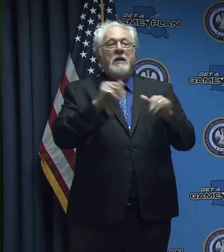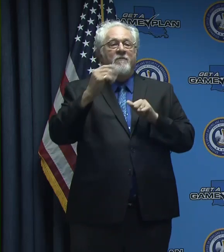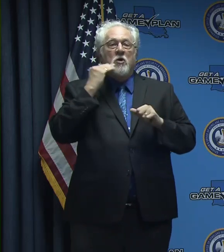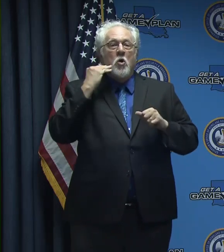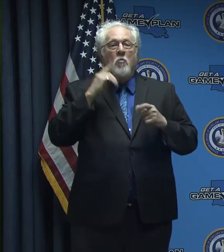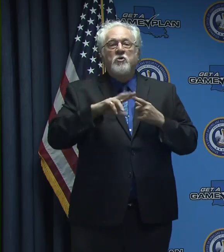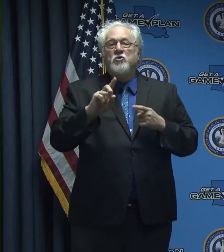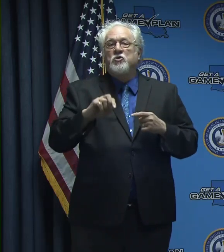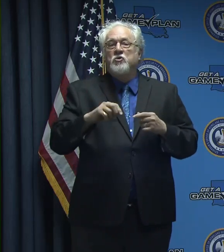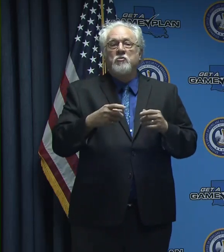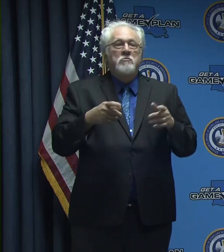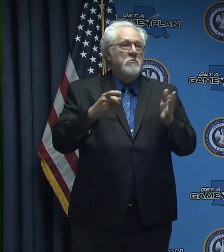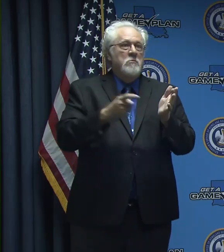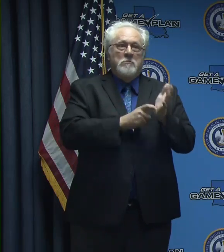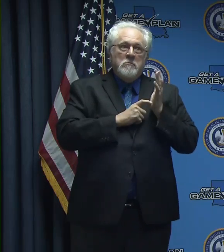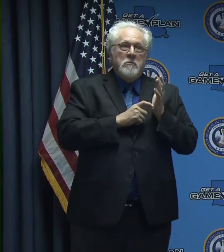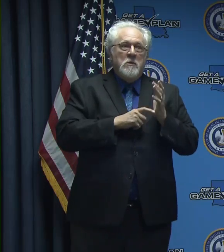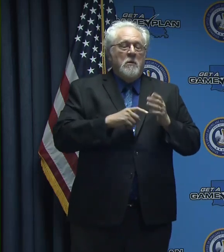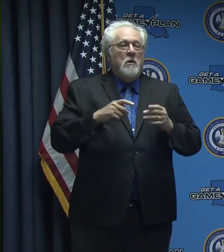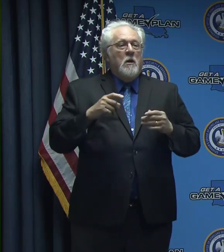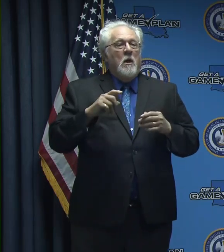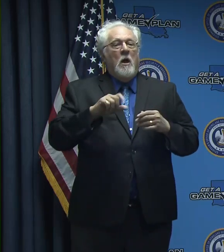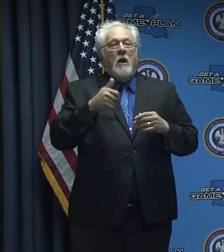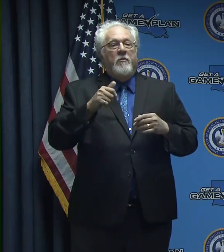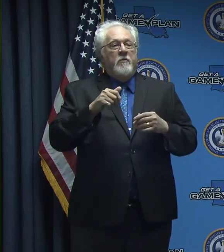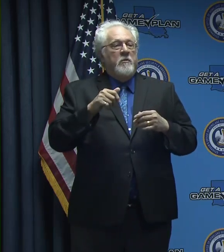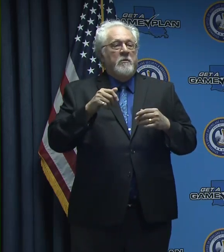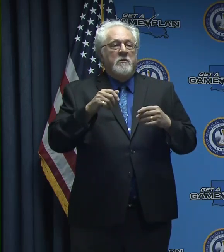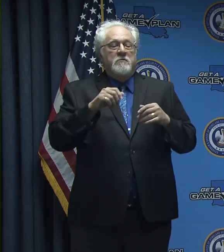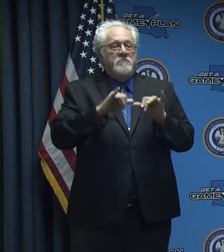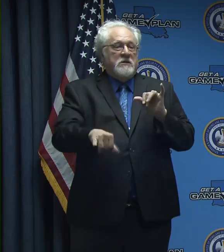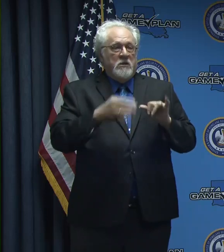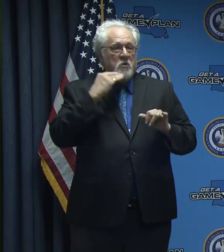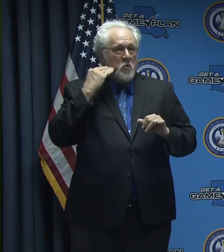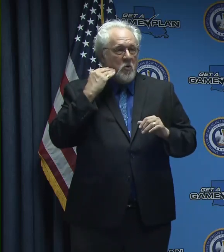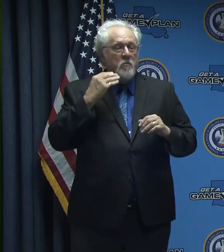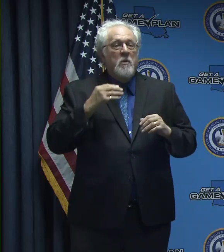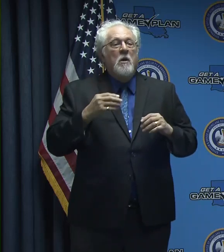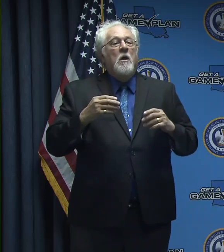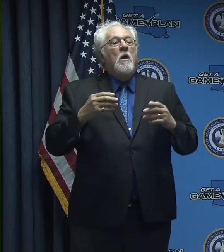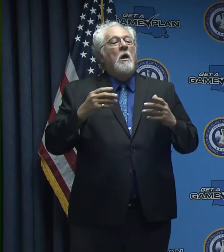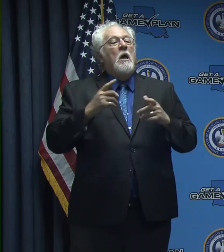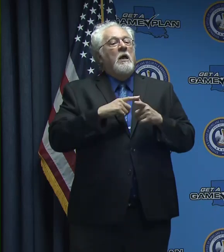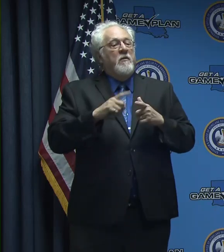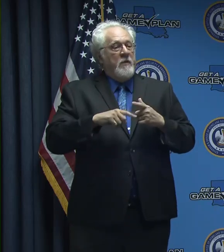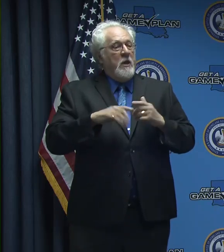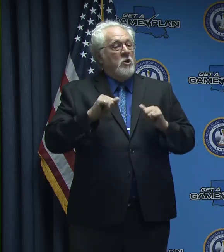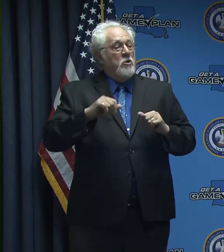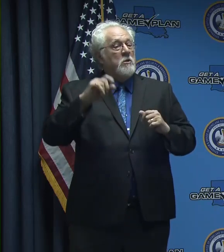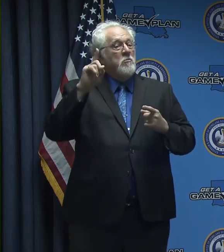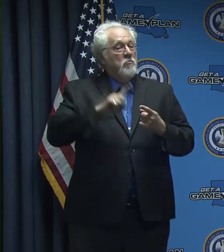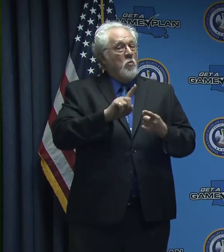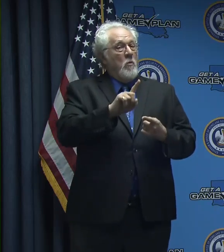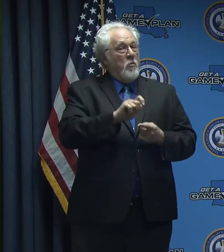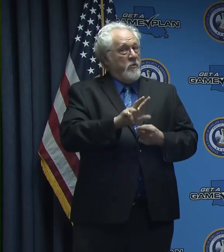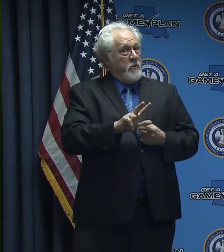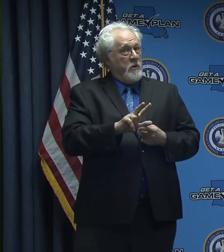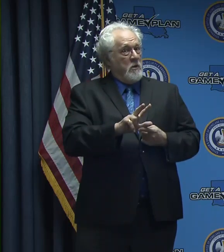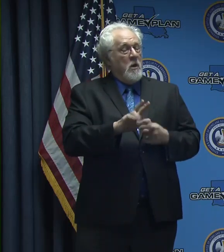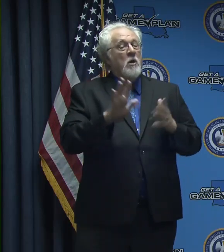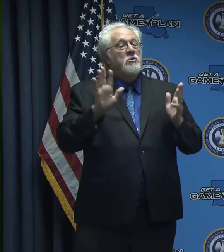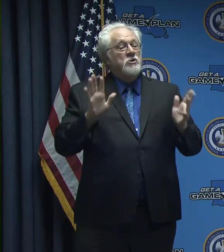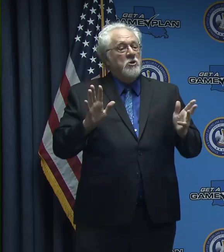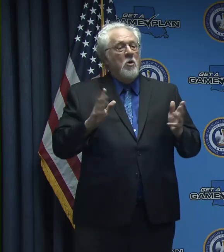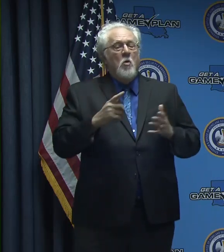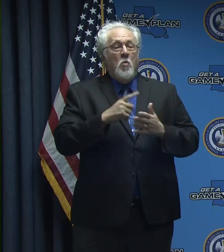to do the things that were essential, and otherwise they were staying at home and all that sort of stuff, you could potentially get to a 1.3. So what